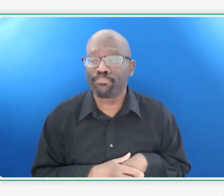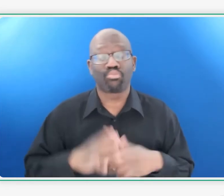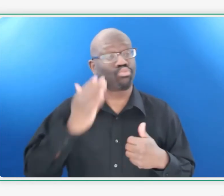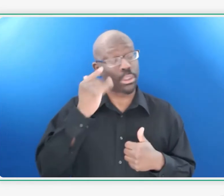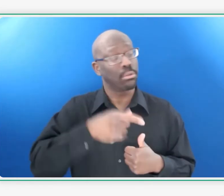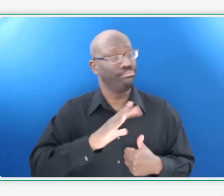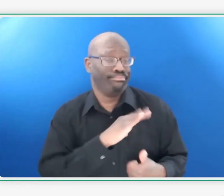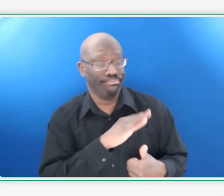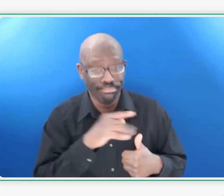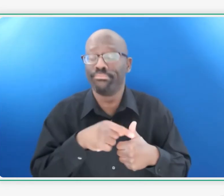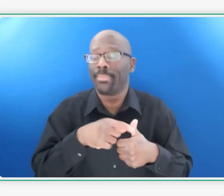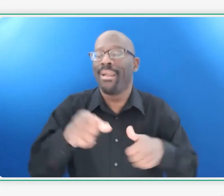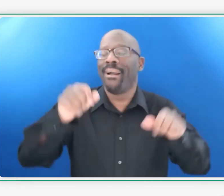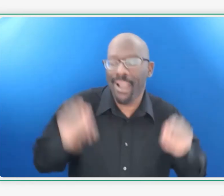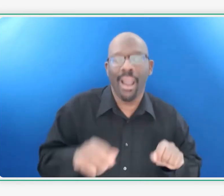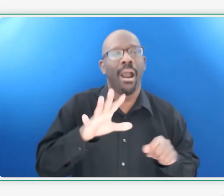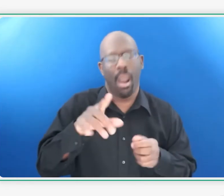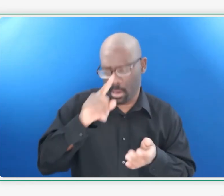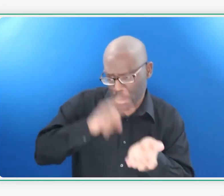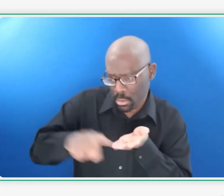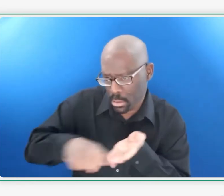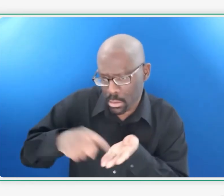So now you may be wondering why that's so important.